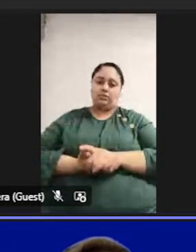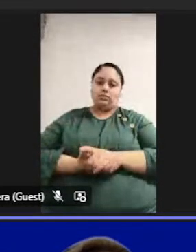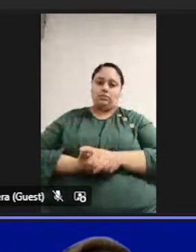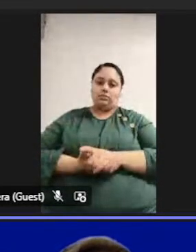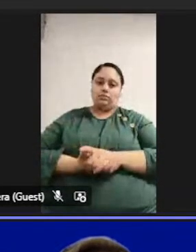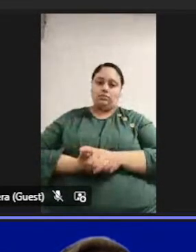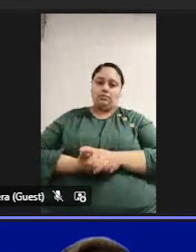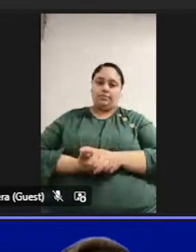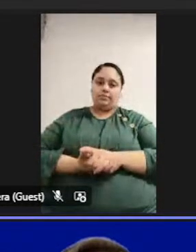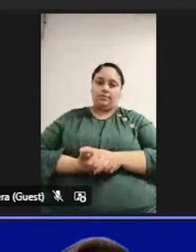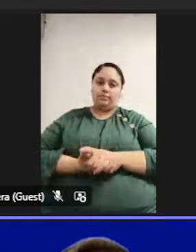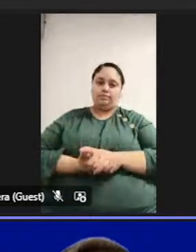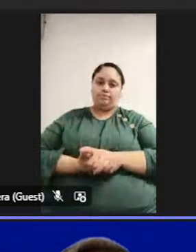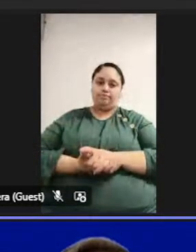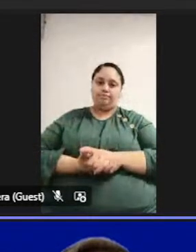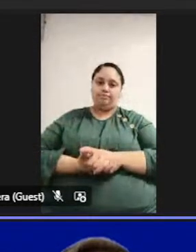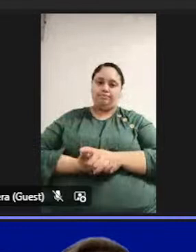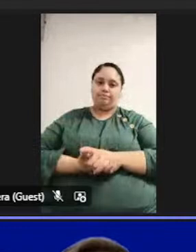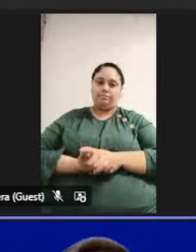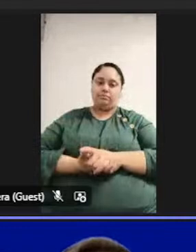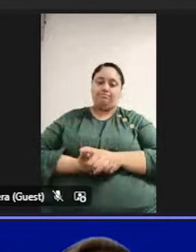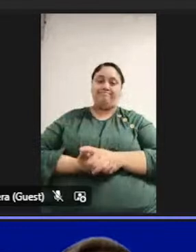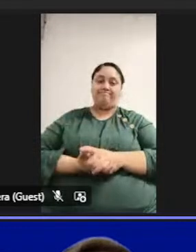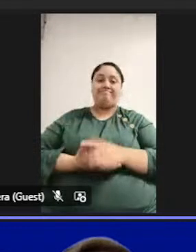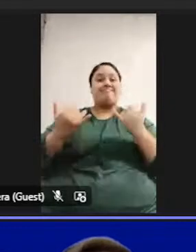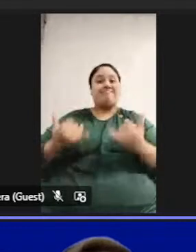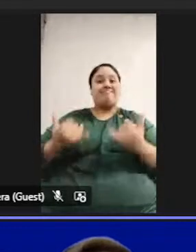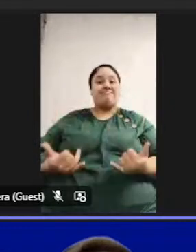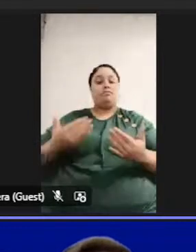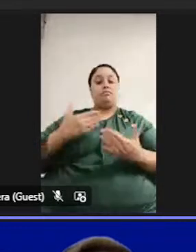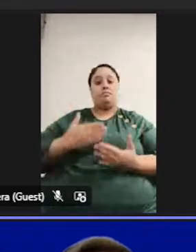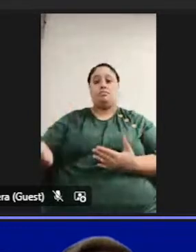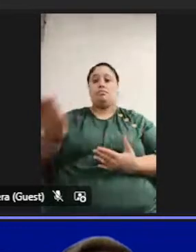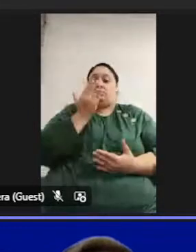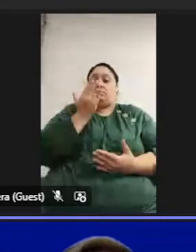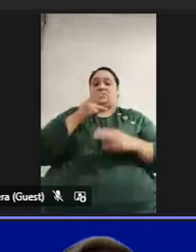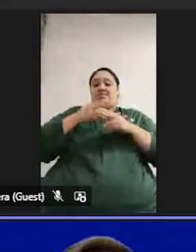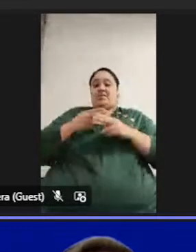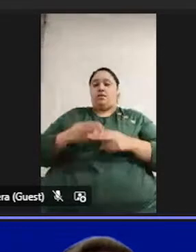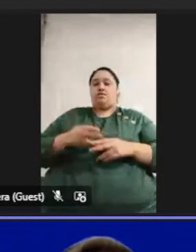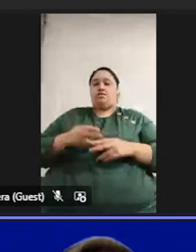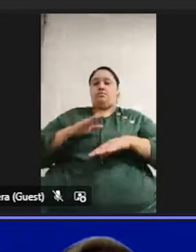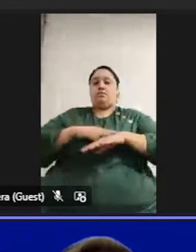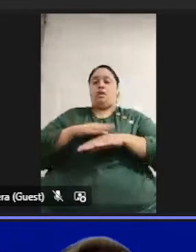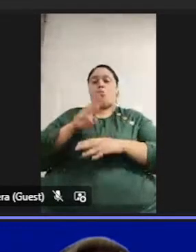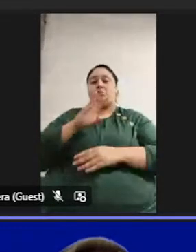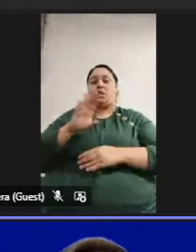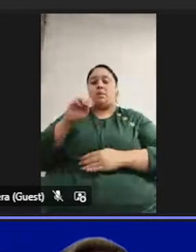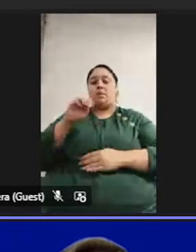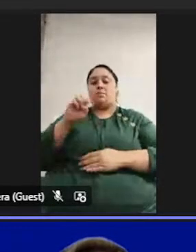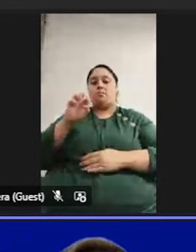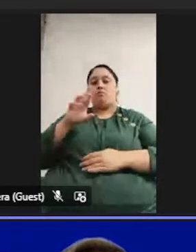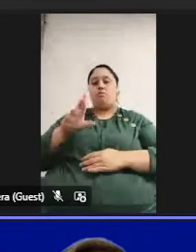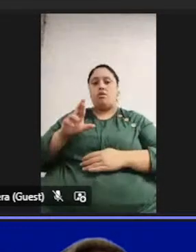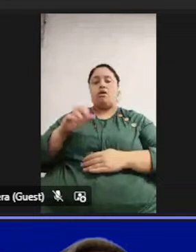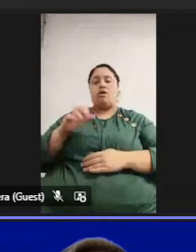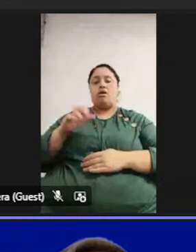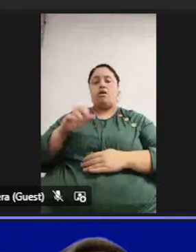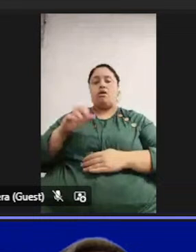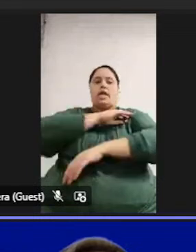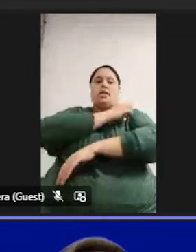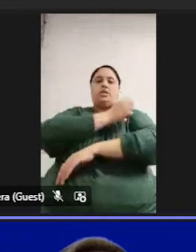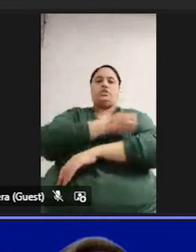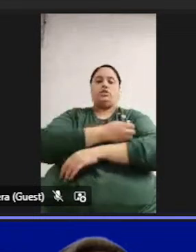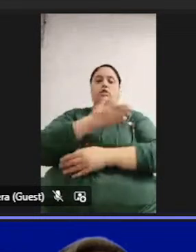We're in the final stages of what is called the Western Cape MER, the Municipal Energy Resilience Fund. And through this fund,